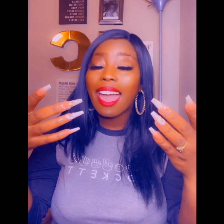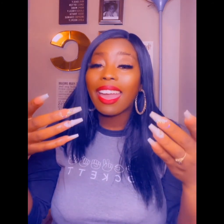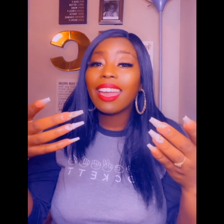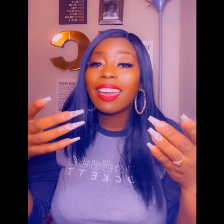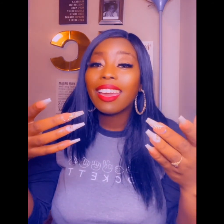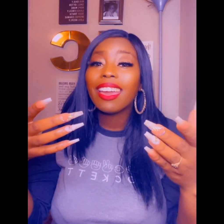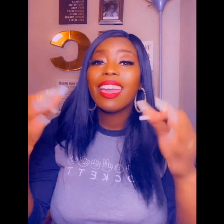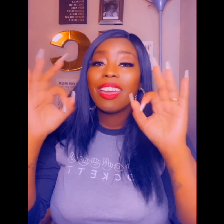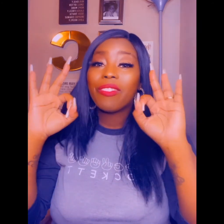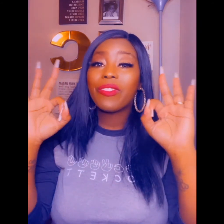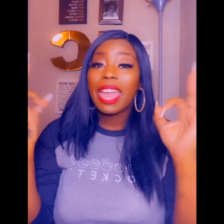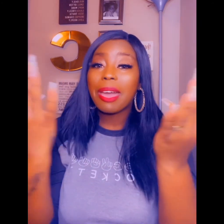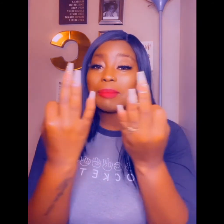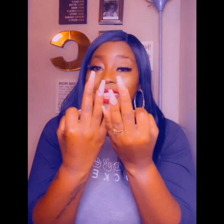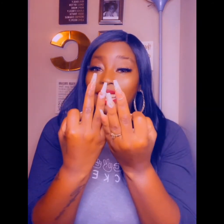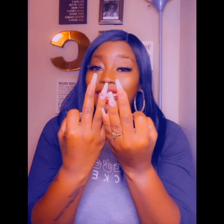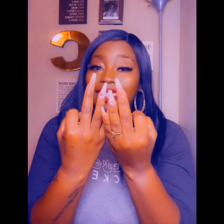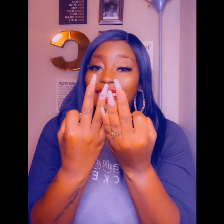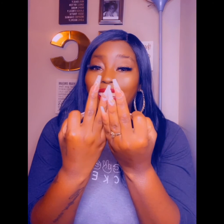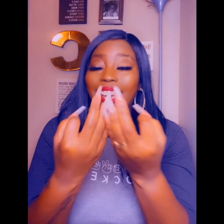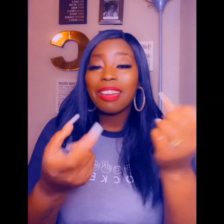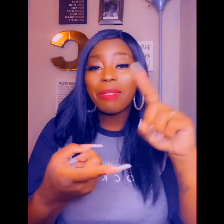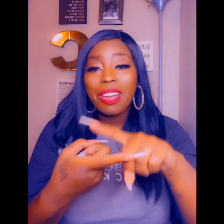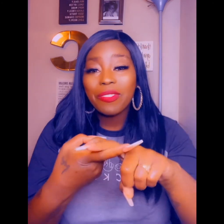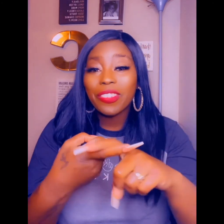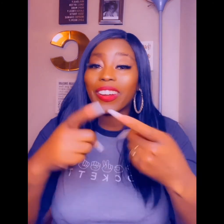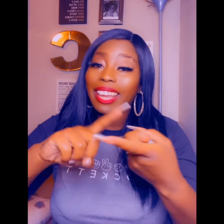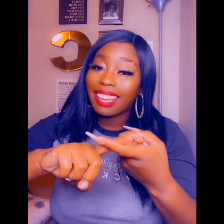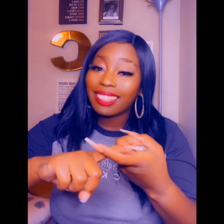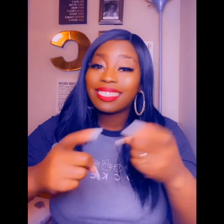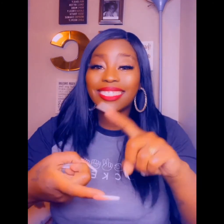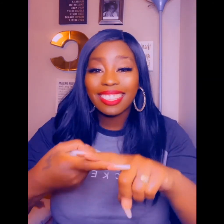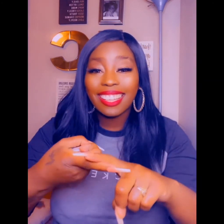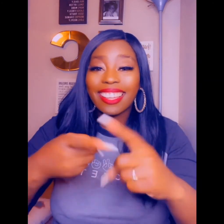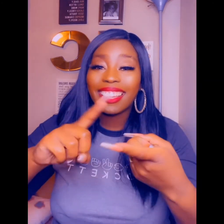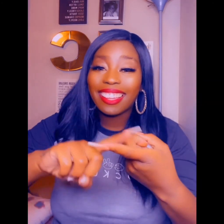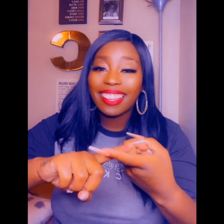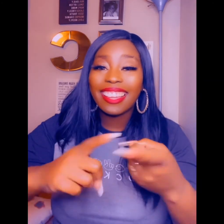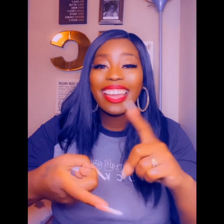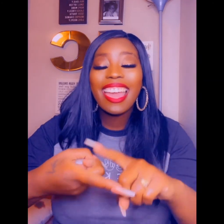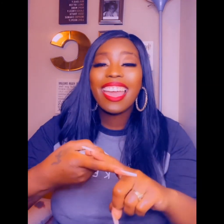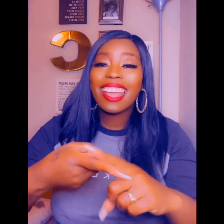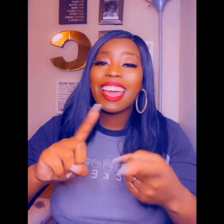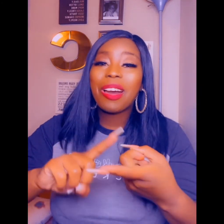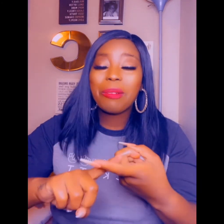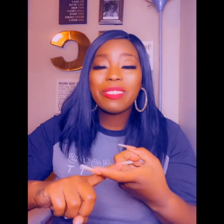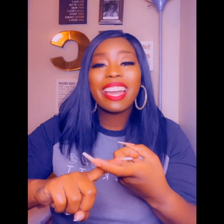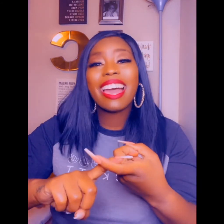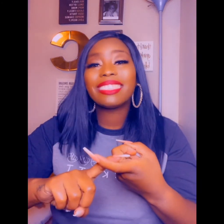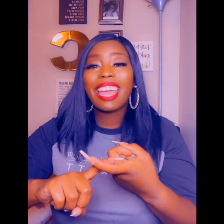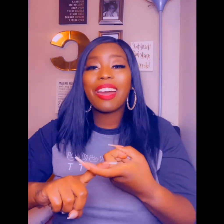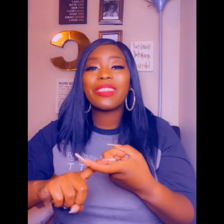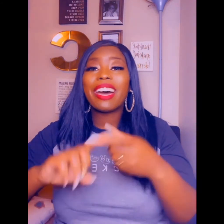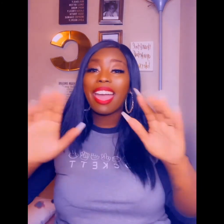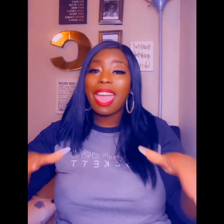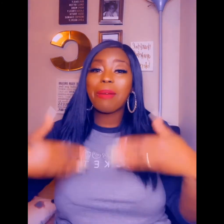my family and my friends. And I hope you guys have a